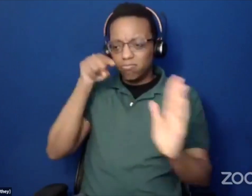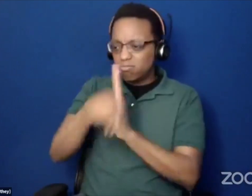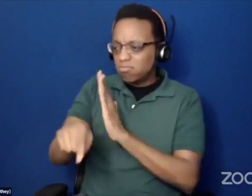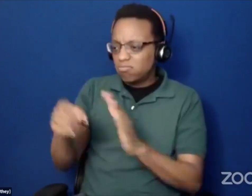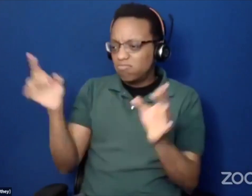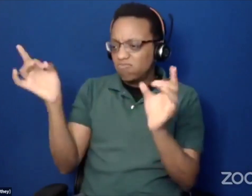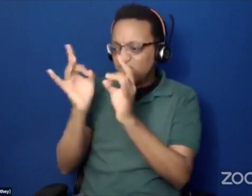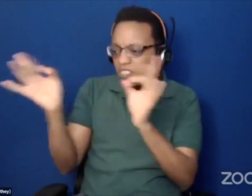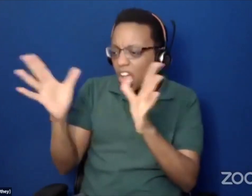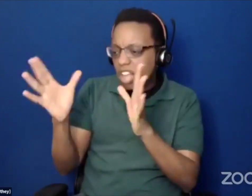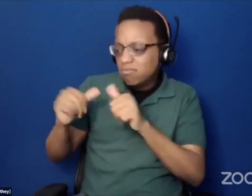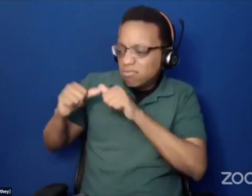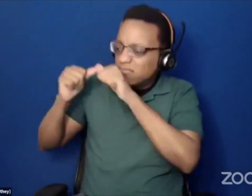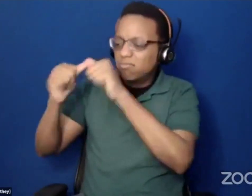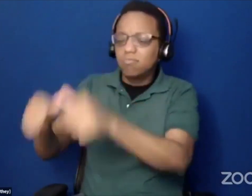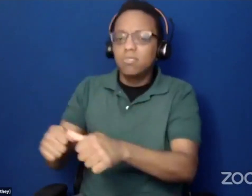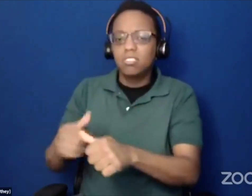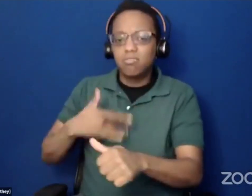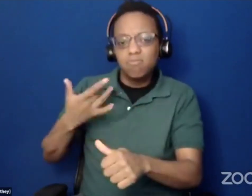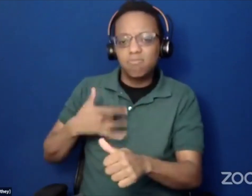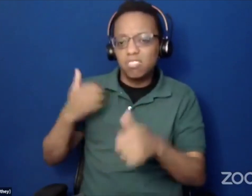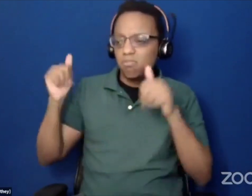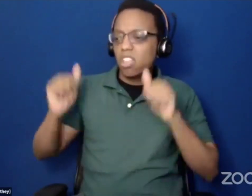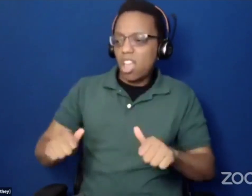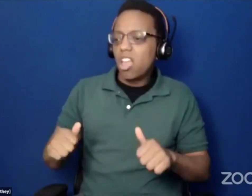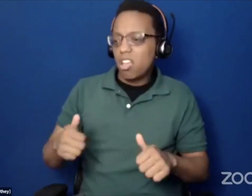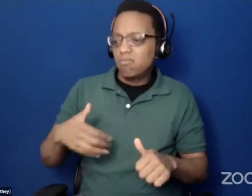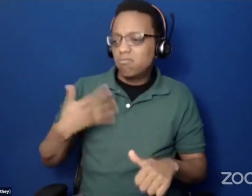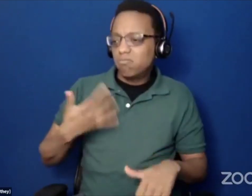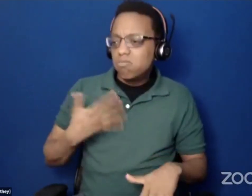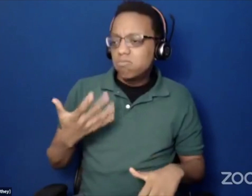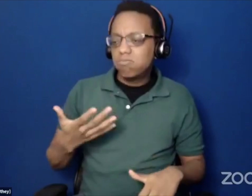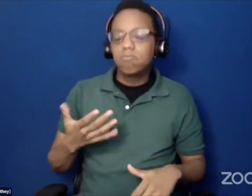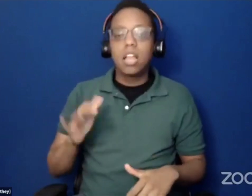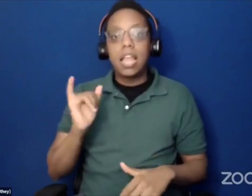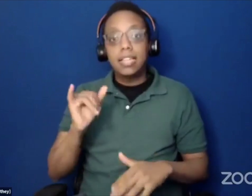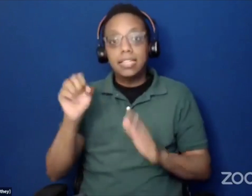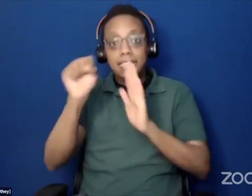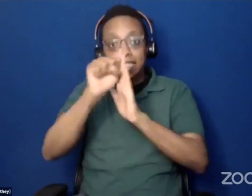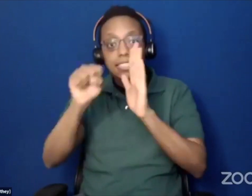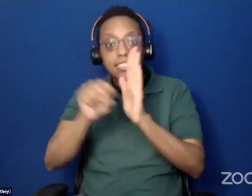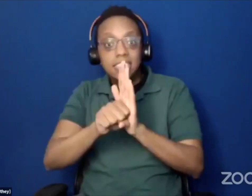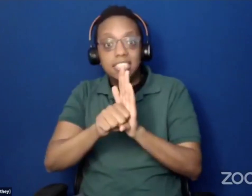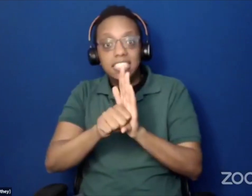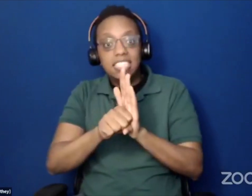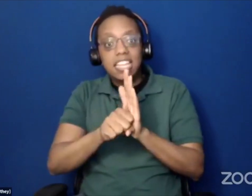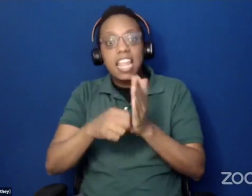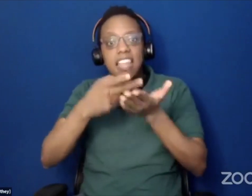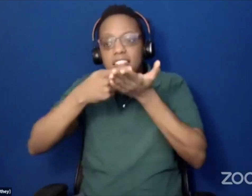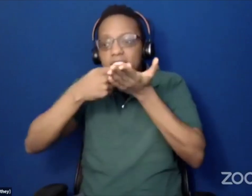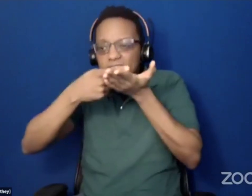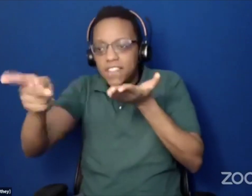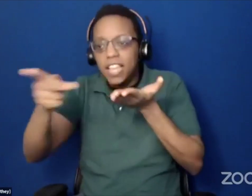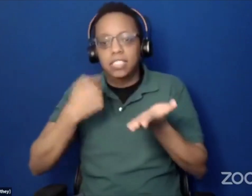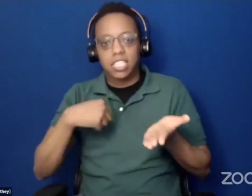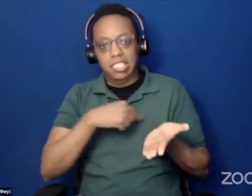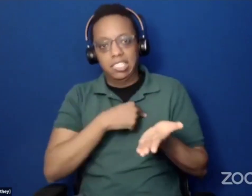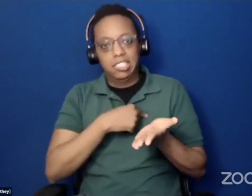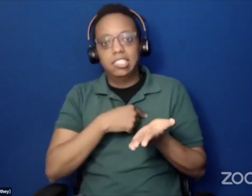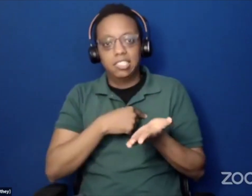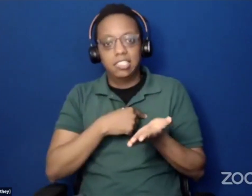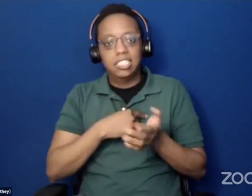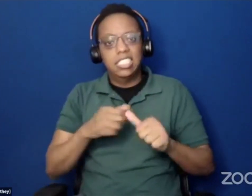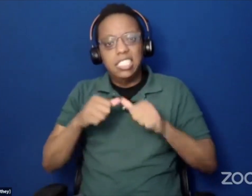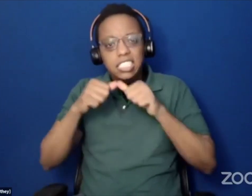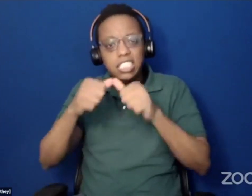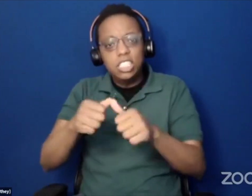the state continues to fail to do anything about it. The state fails to even acknowledge that we are being targeted, because